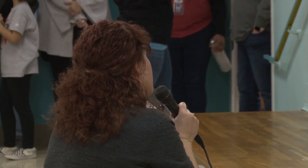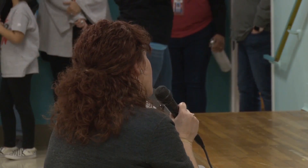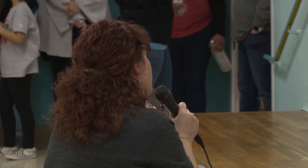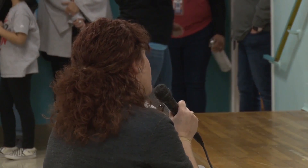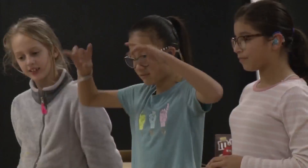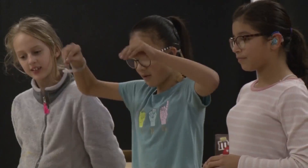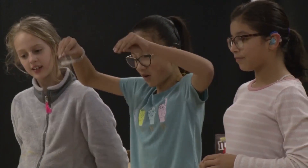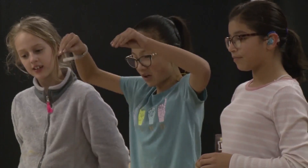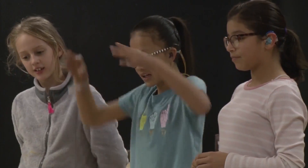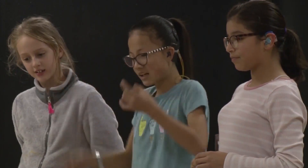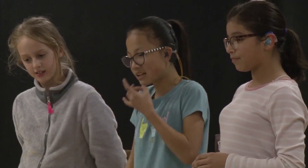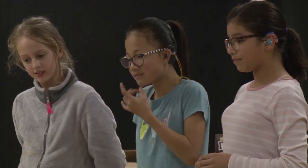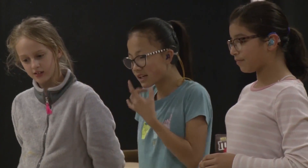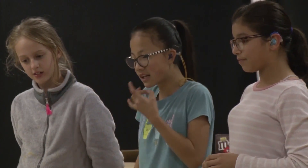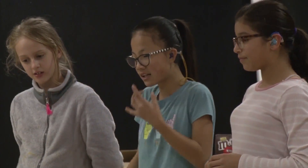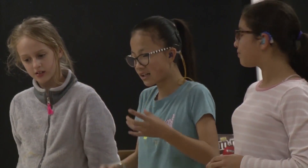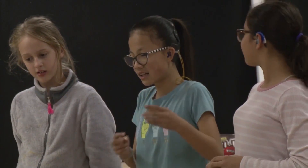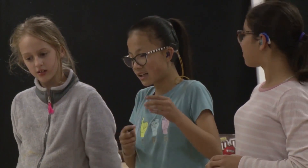Sign Language